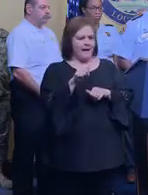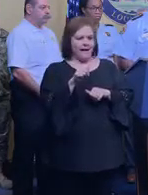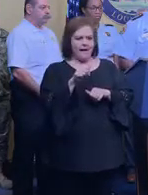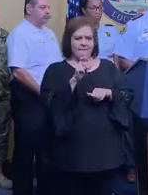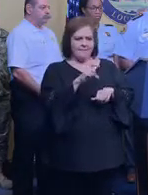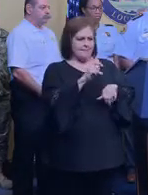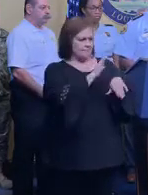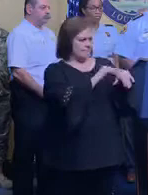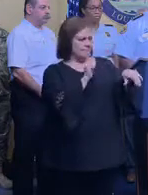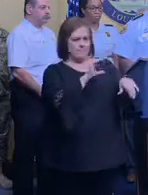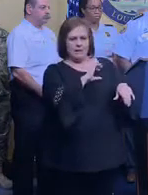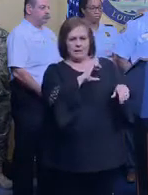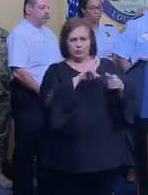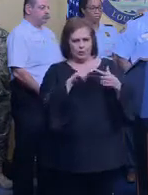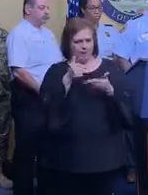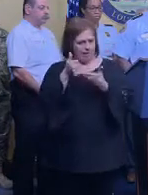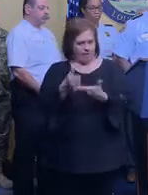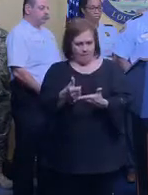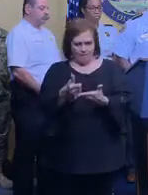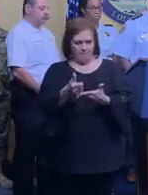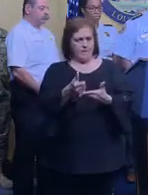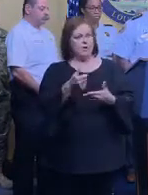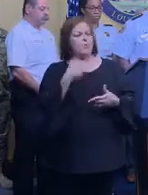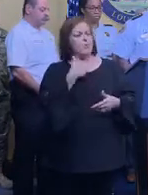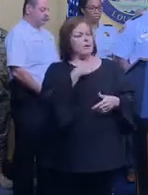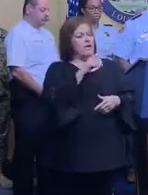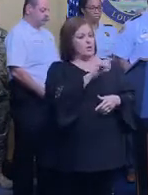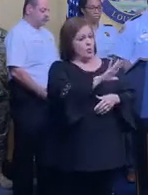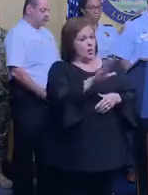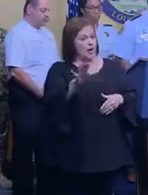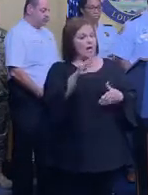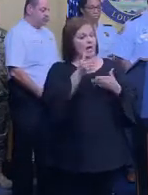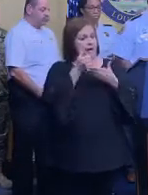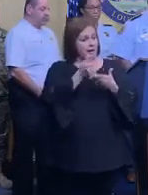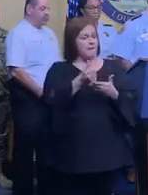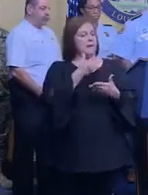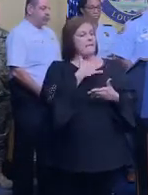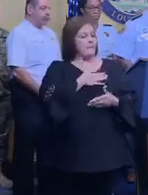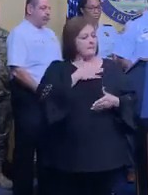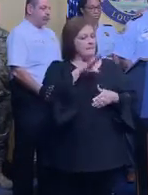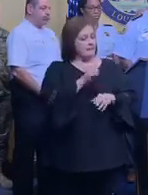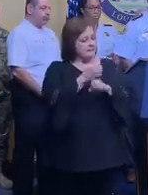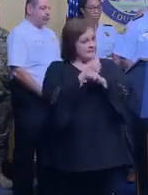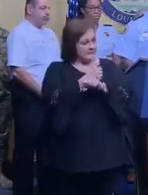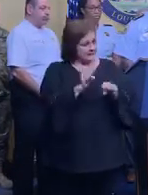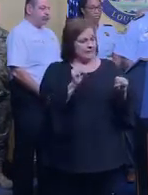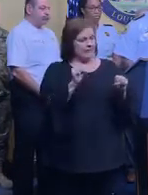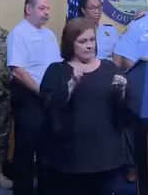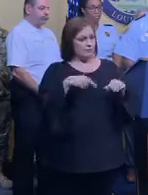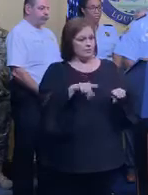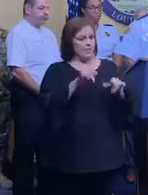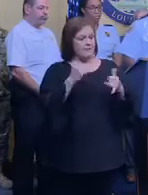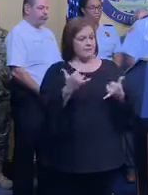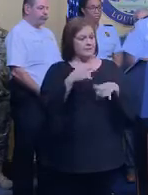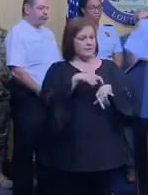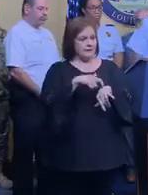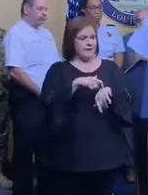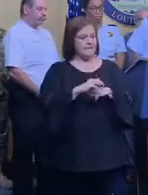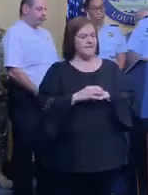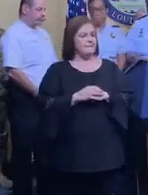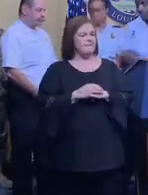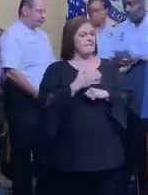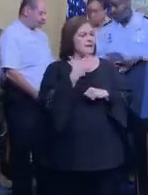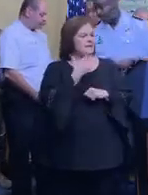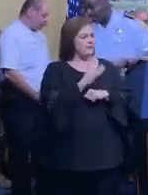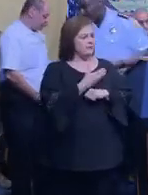get you throughout any of this tremendous weather. We need your help to bring us all safely through this situation. Thank you.